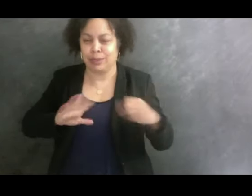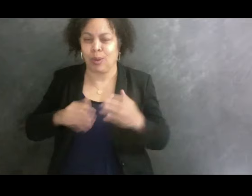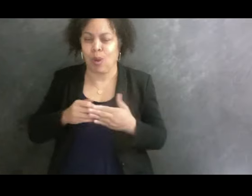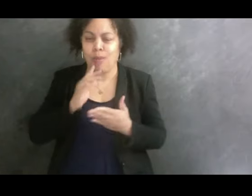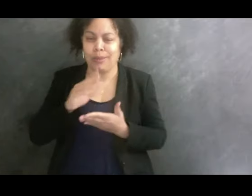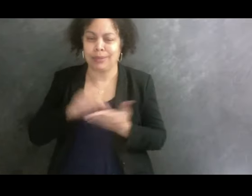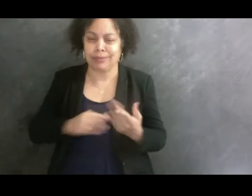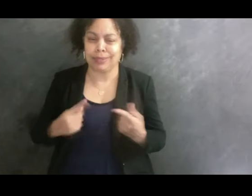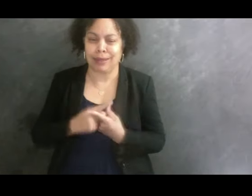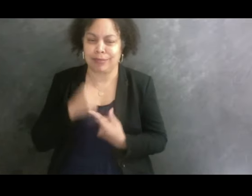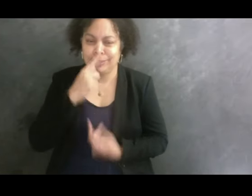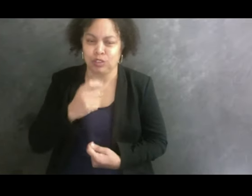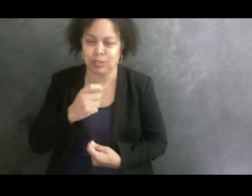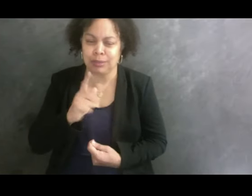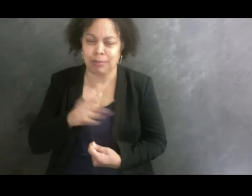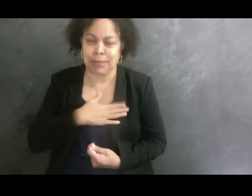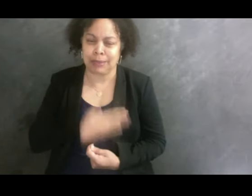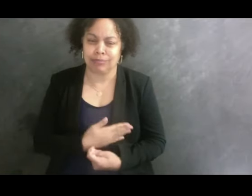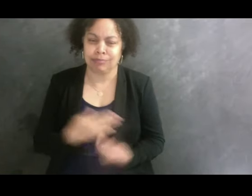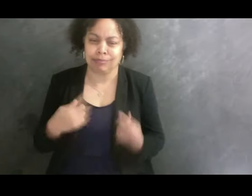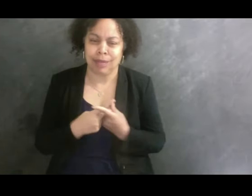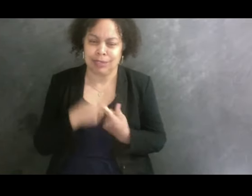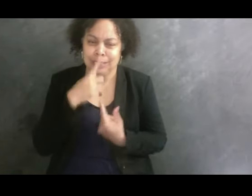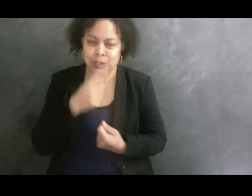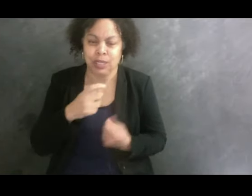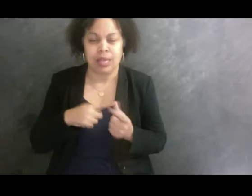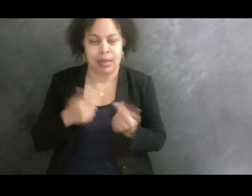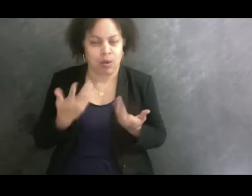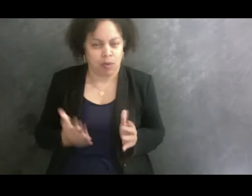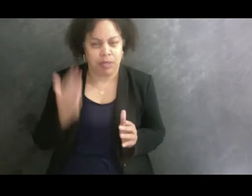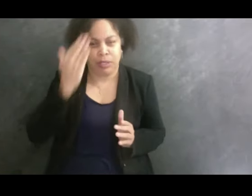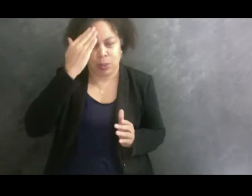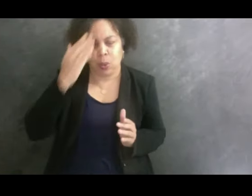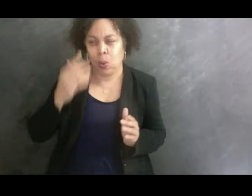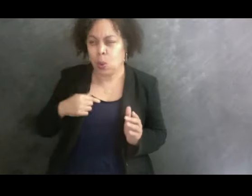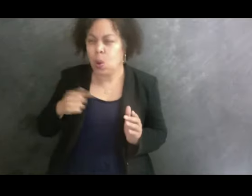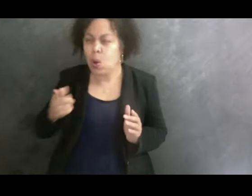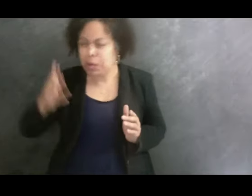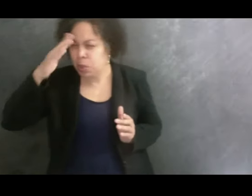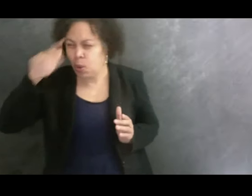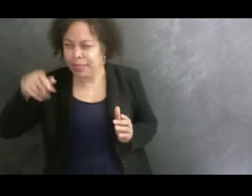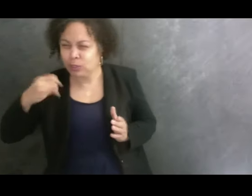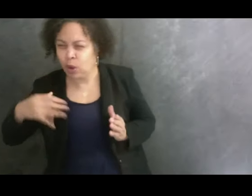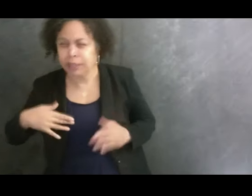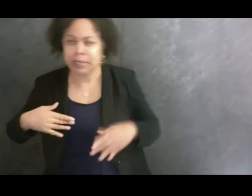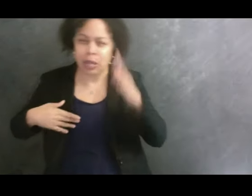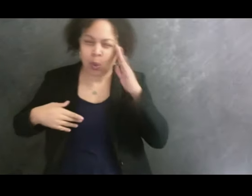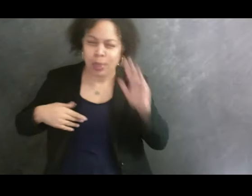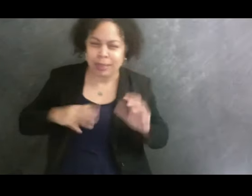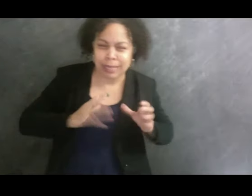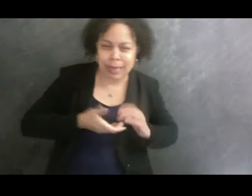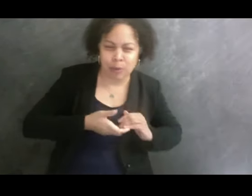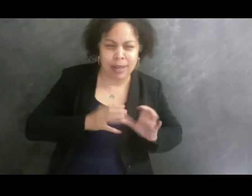interest form. So we know beforehand who knows whom, and we make sure that people are